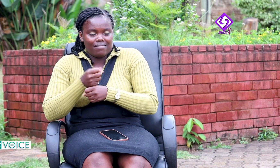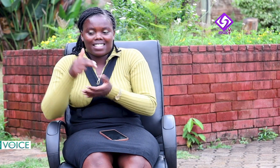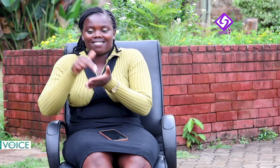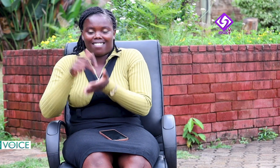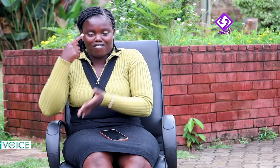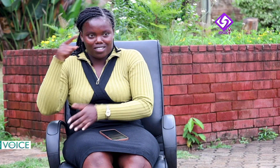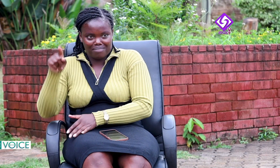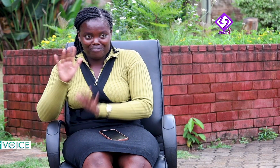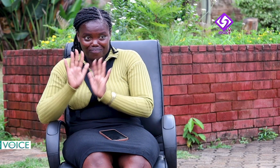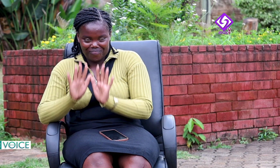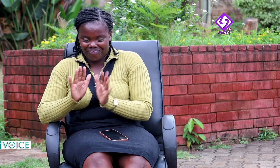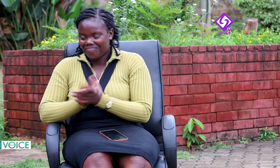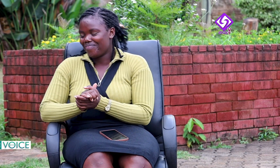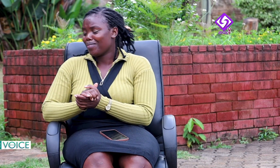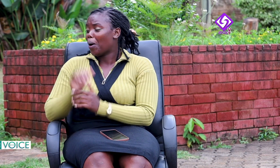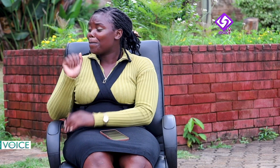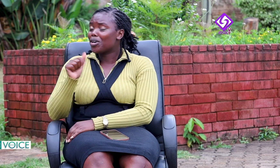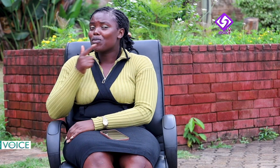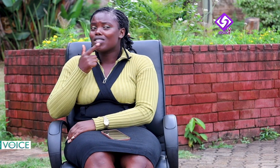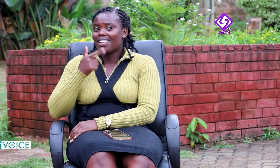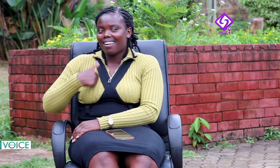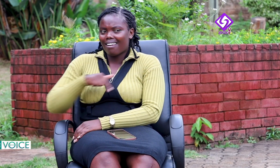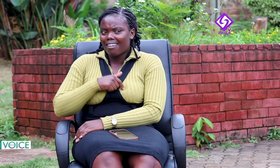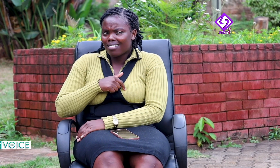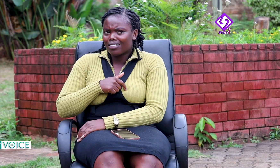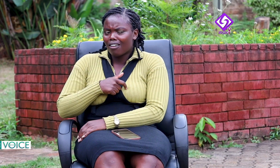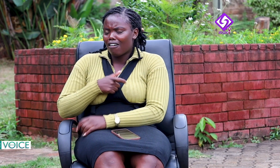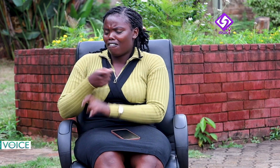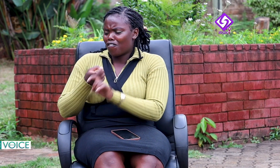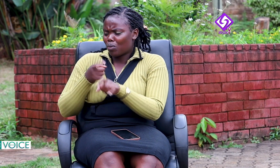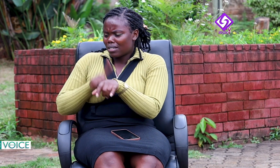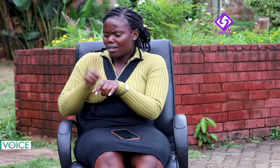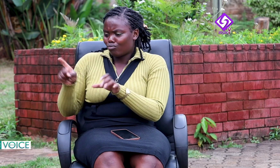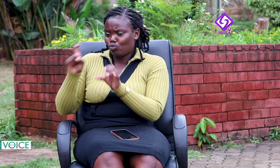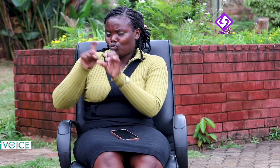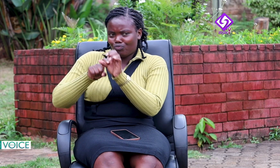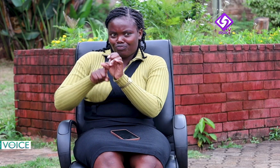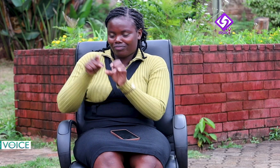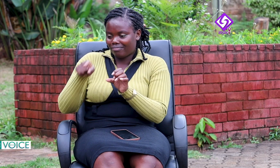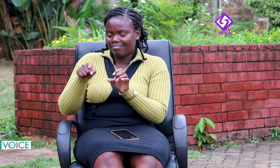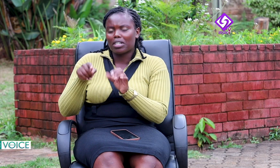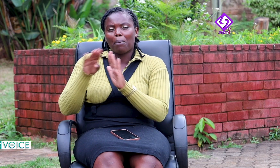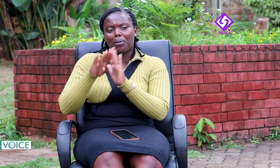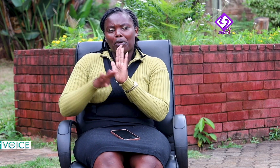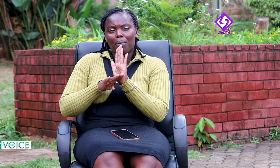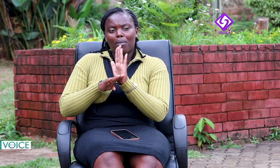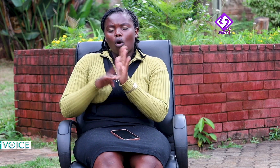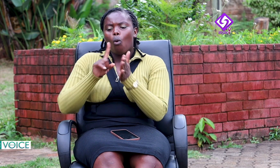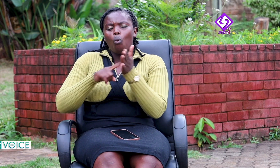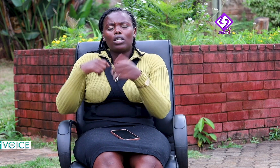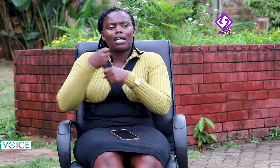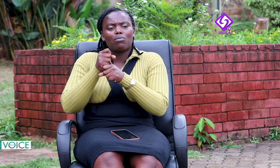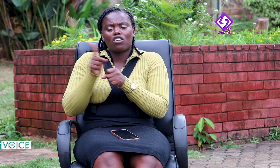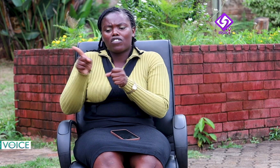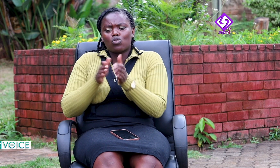I believe you have experienced challenges in life. So please tell us, from the time you joined